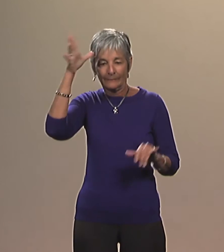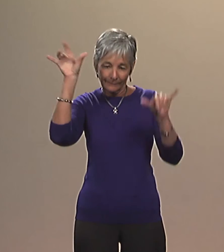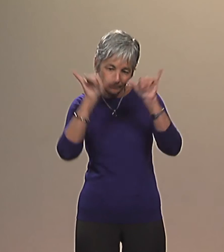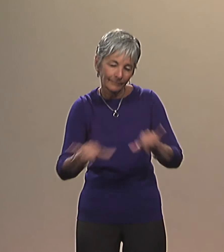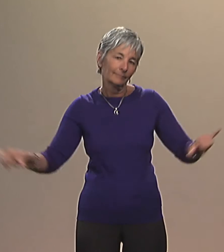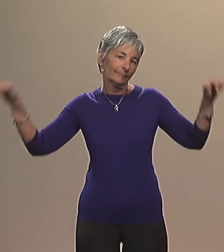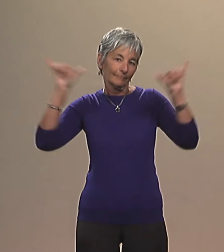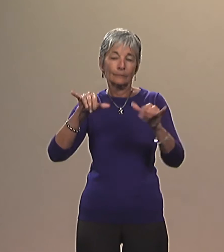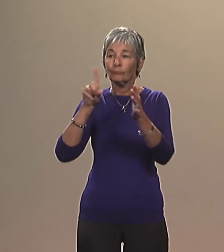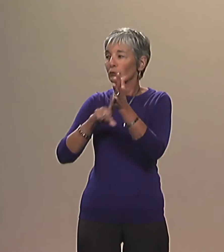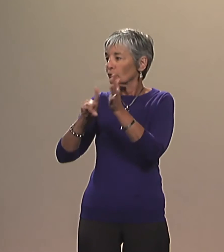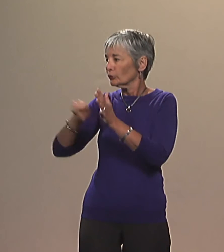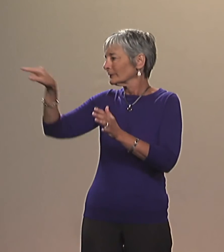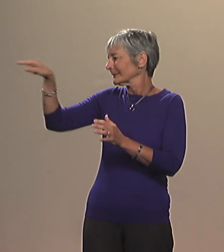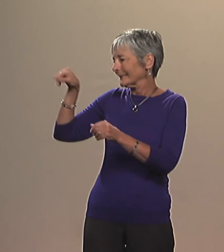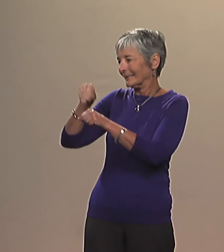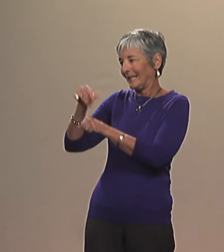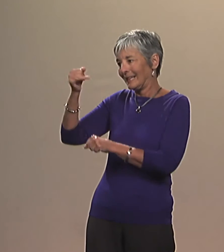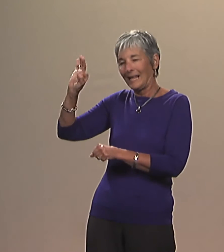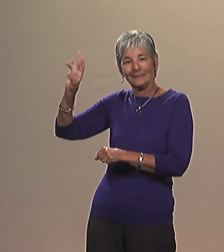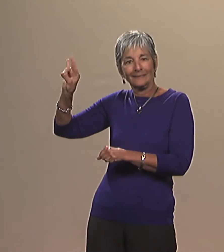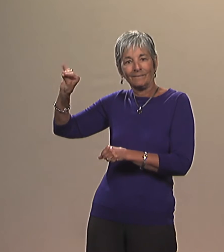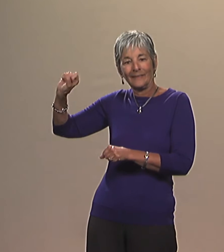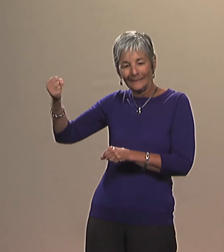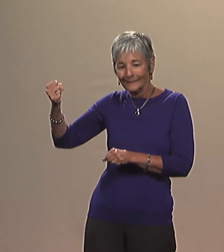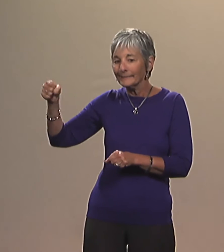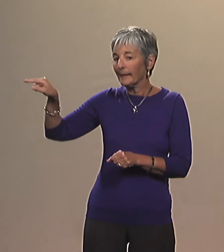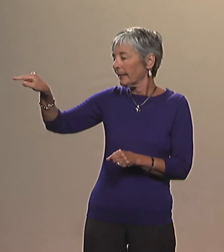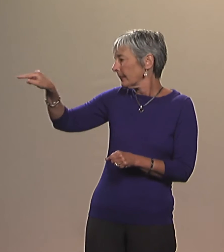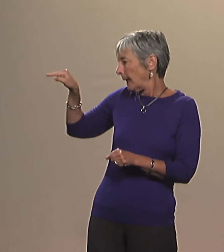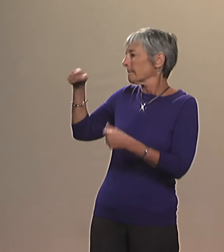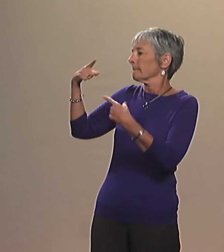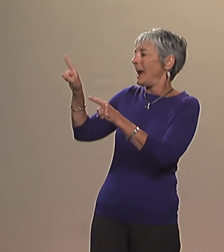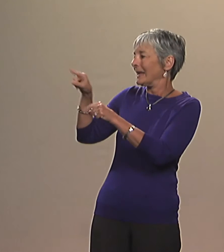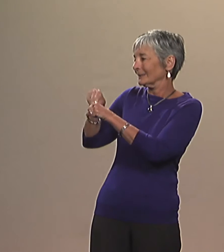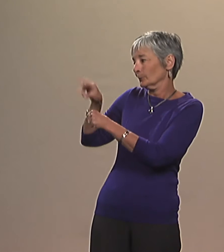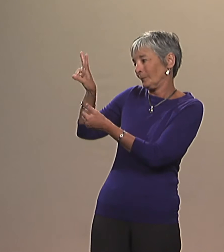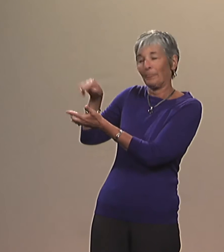This was a routine finding in research done through the 1970s, and in 2000 this research resumed.